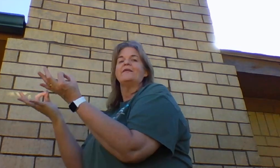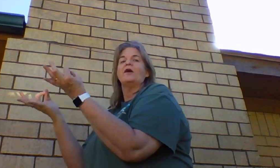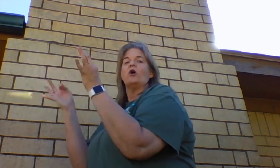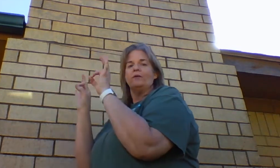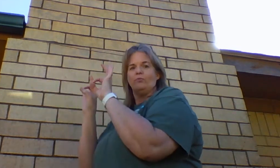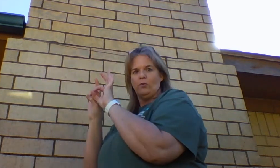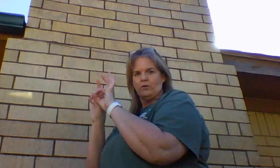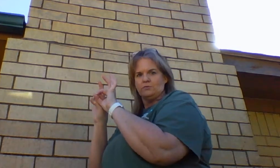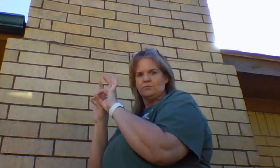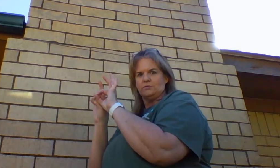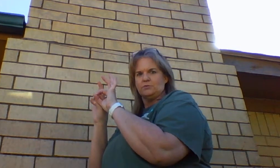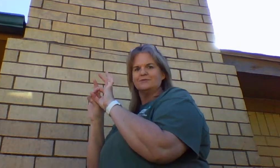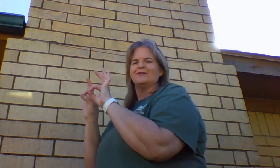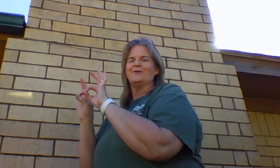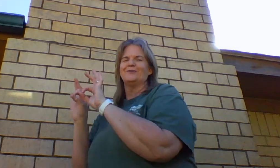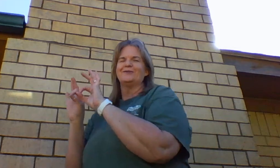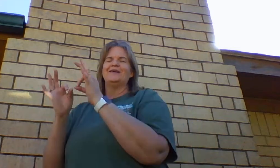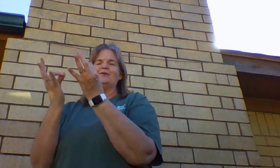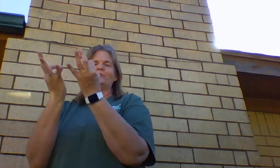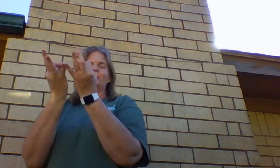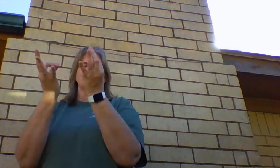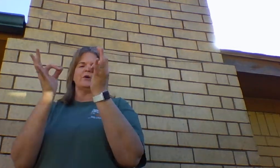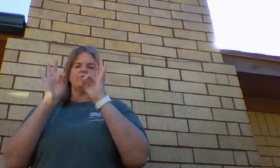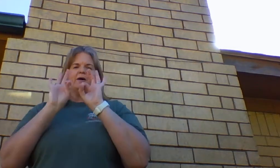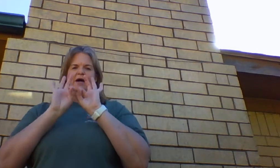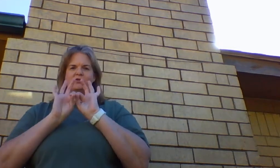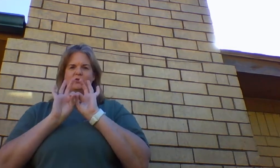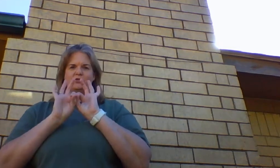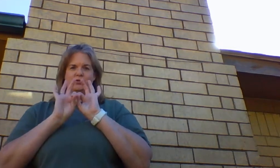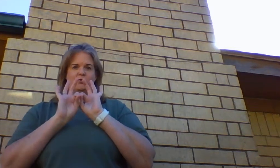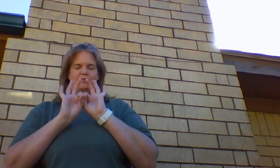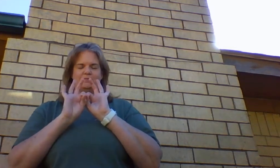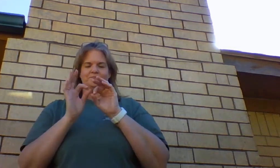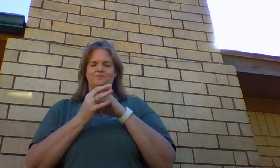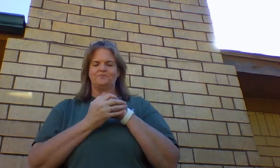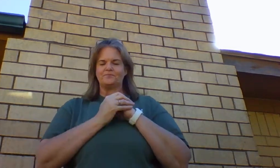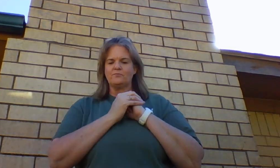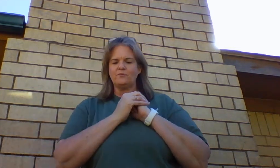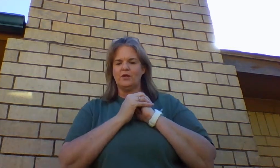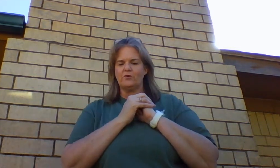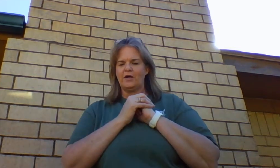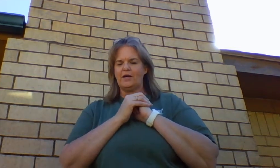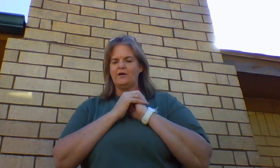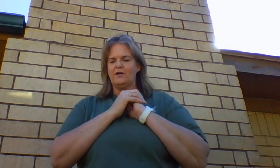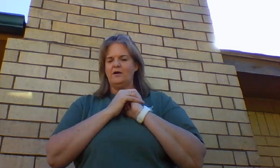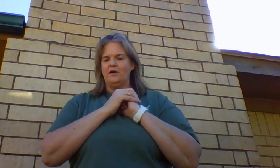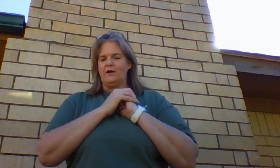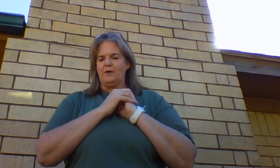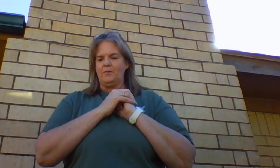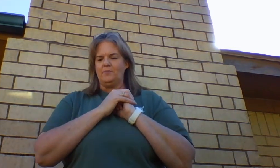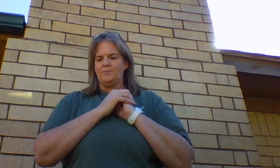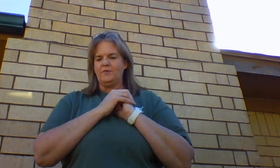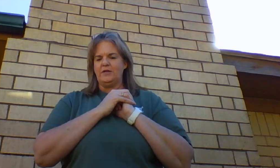are important. So, important comes back towards you. Okay? The next